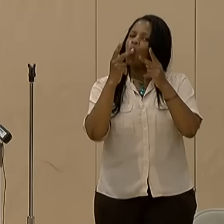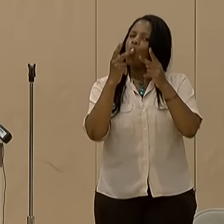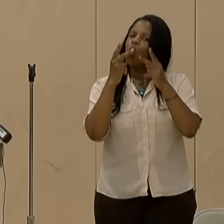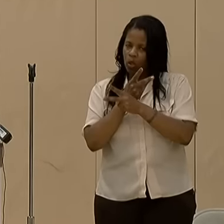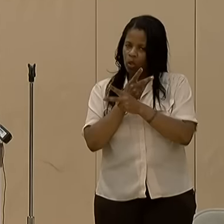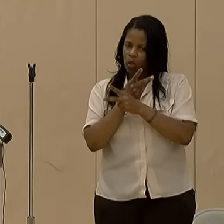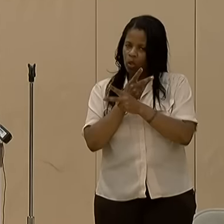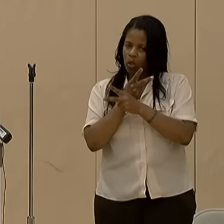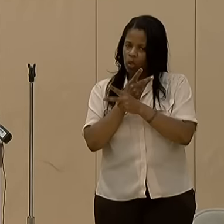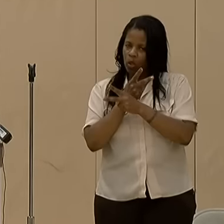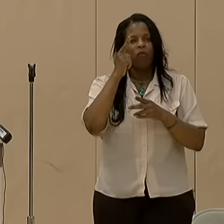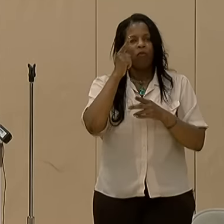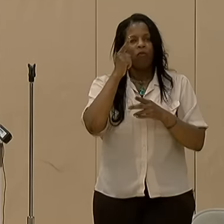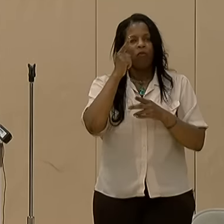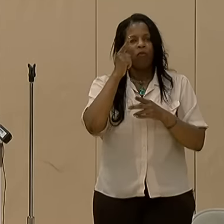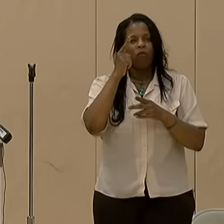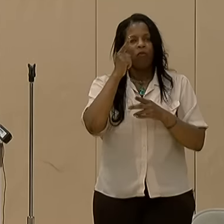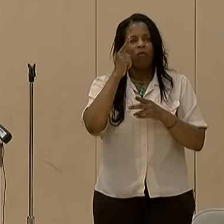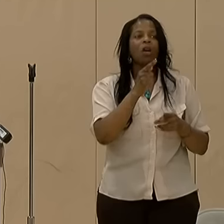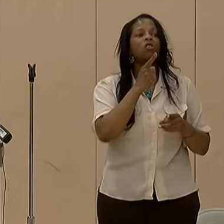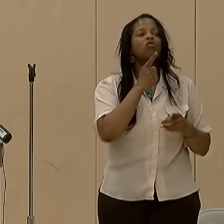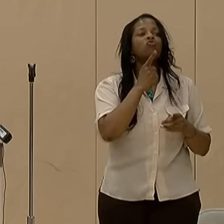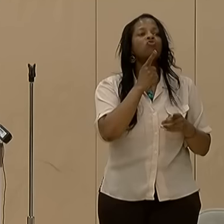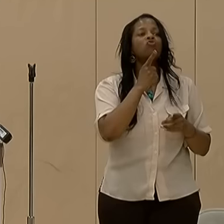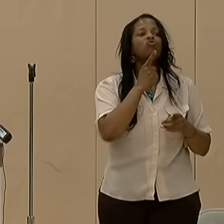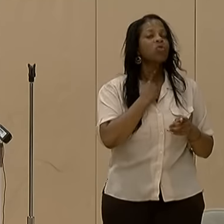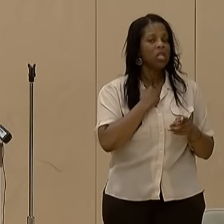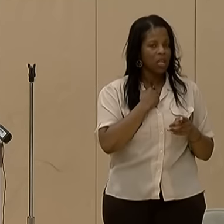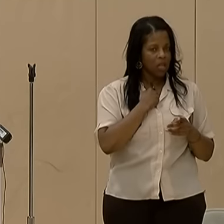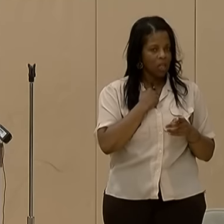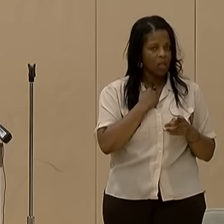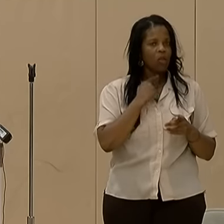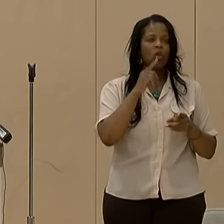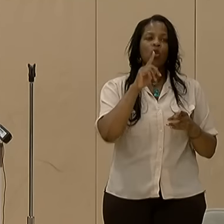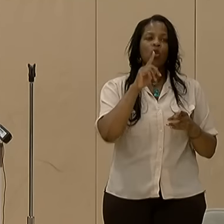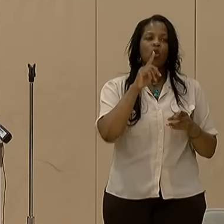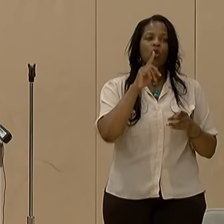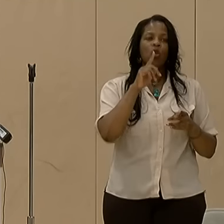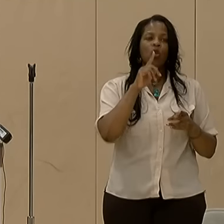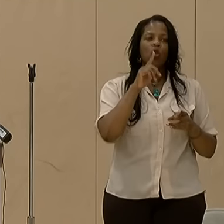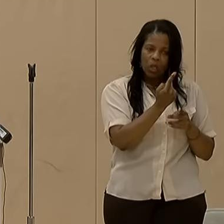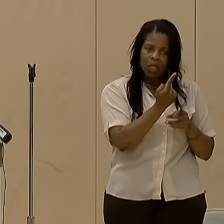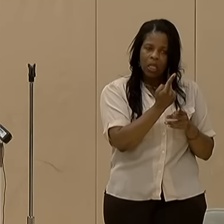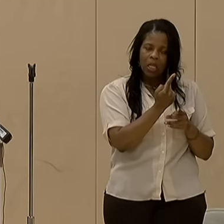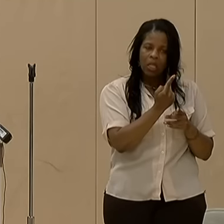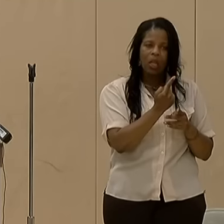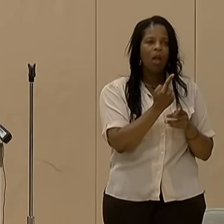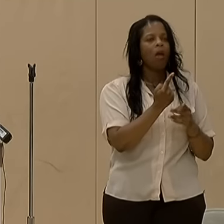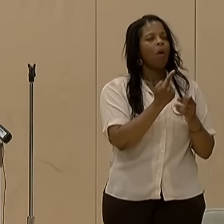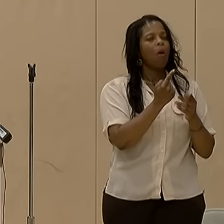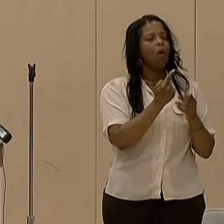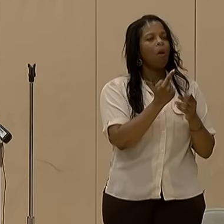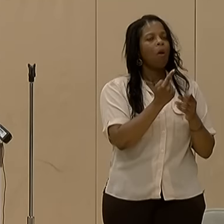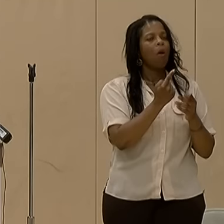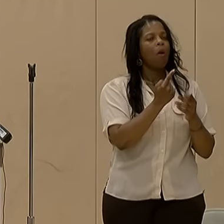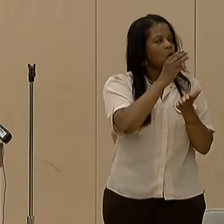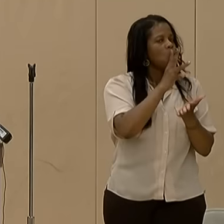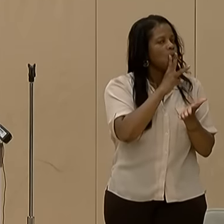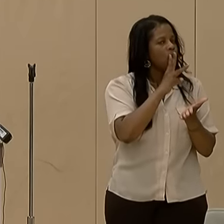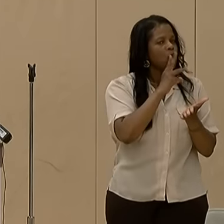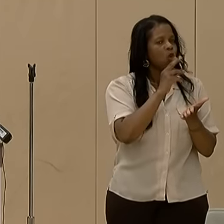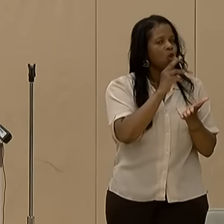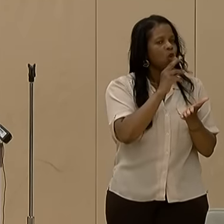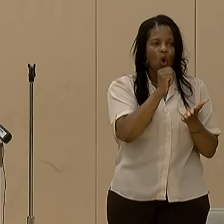For those that are on the do not drink, you only have the option of bottled water. Do not boil your water to consume